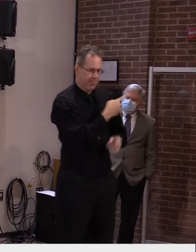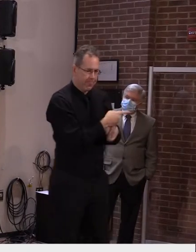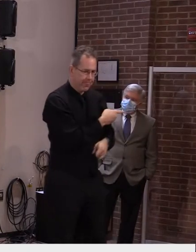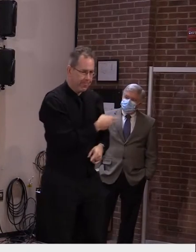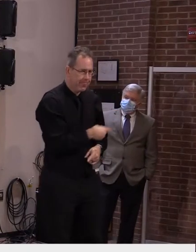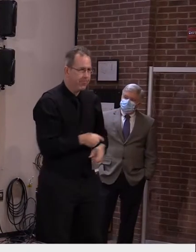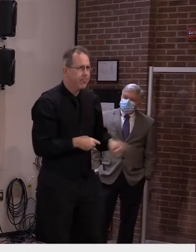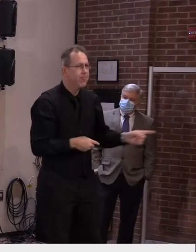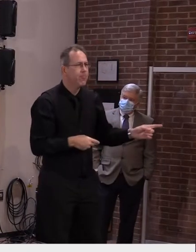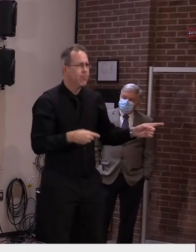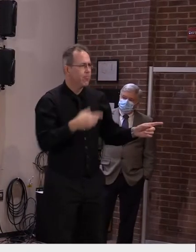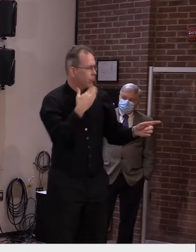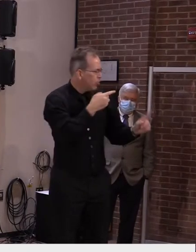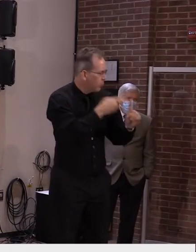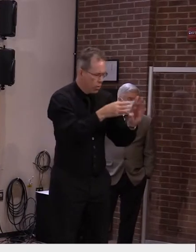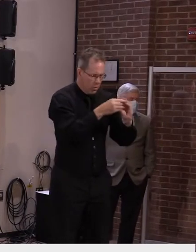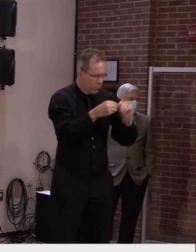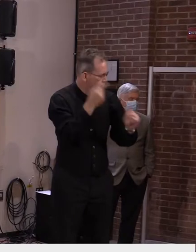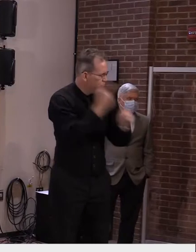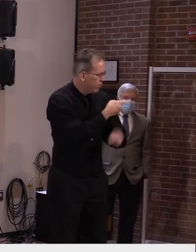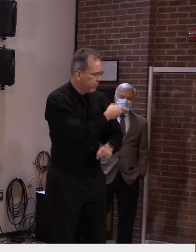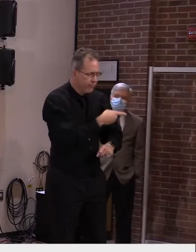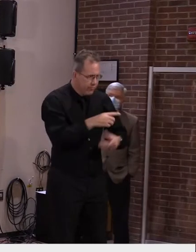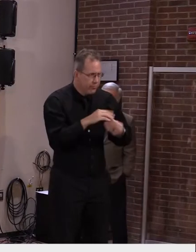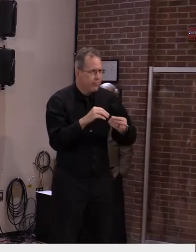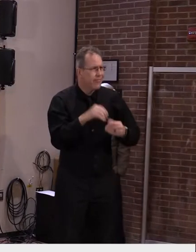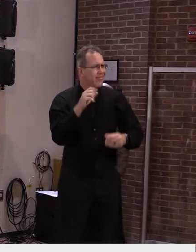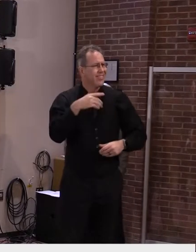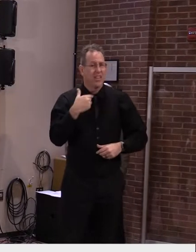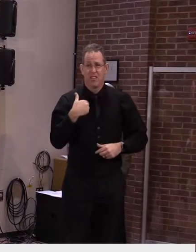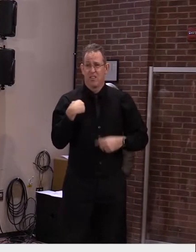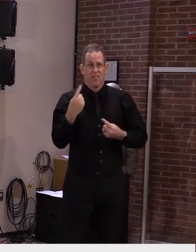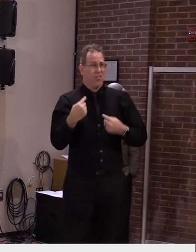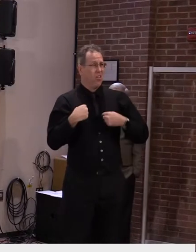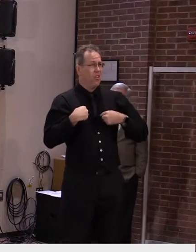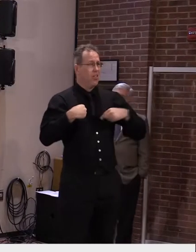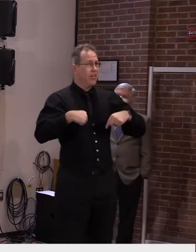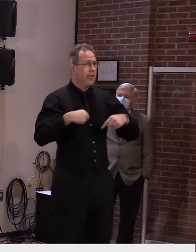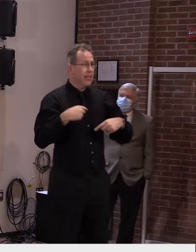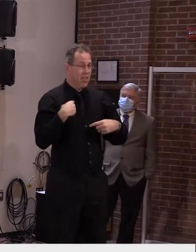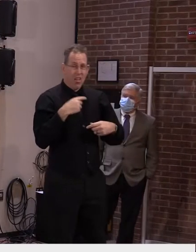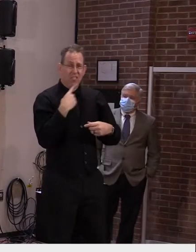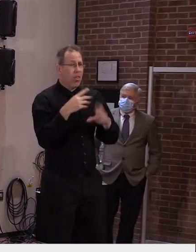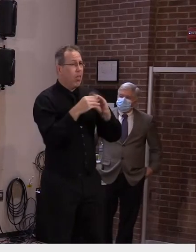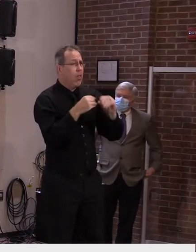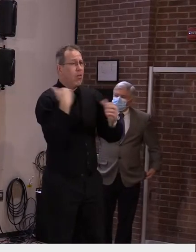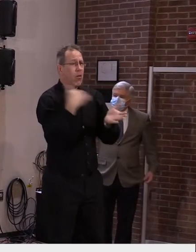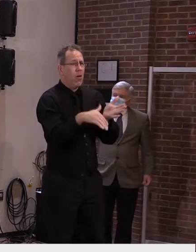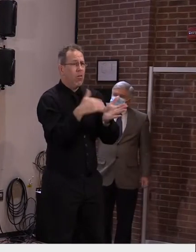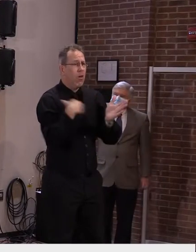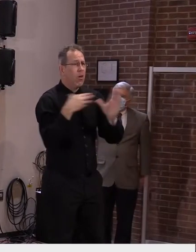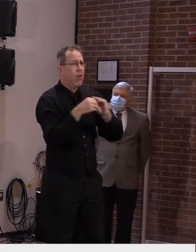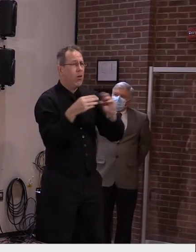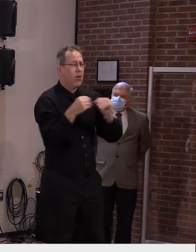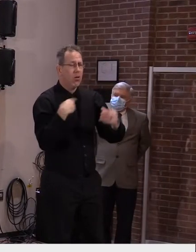for a long time saying the thing I fear the most about the pandemic is the fact that we have a country,